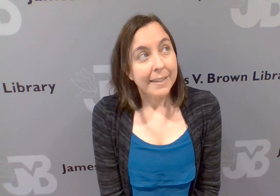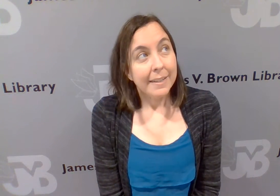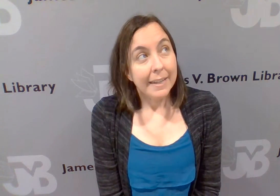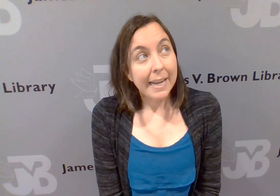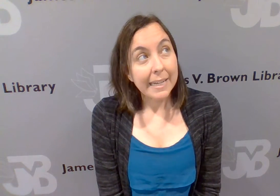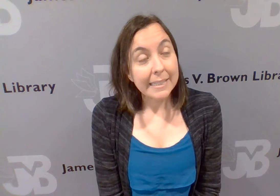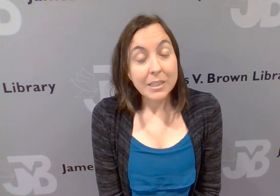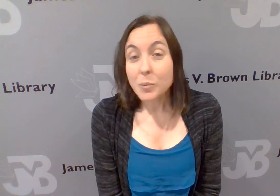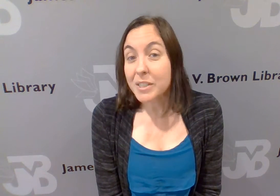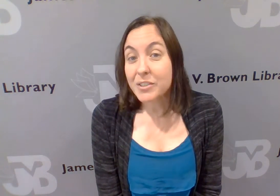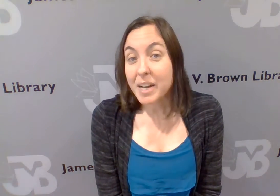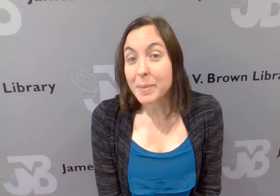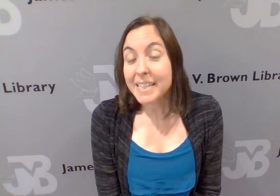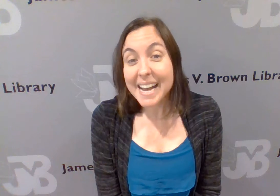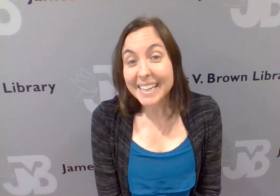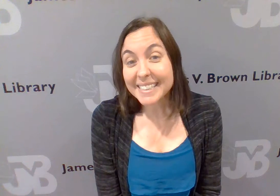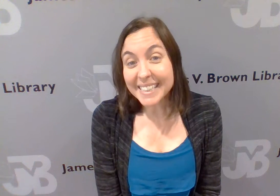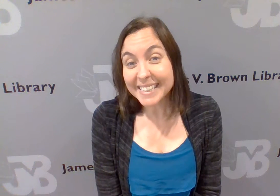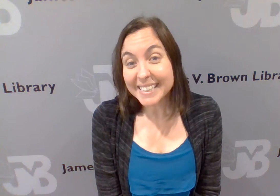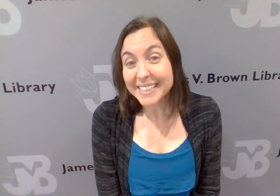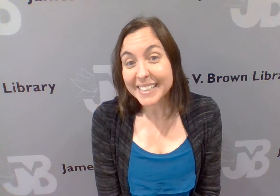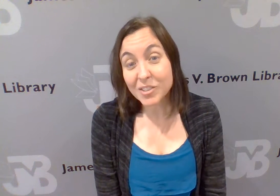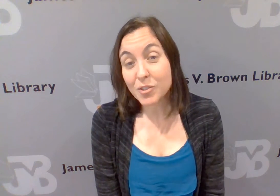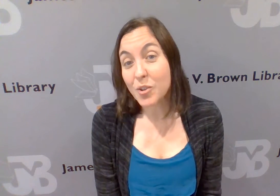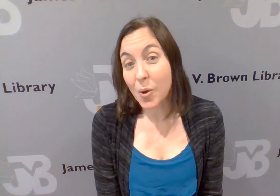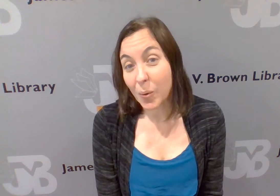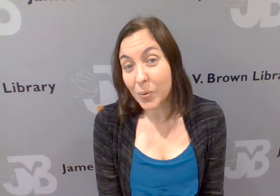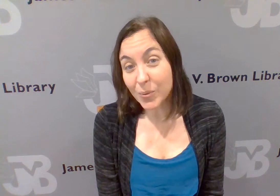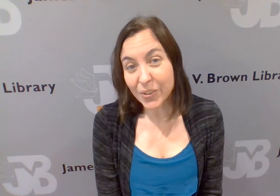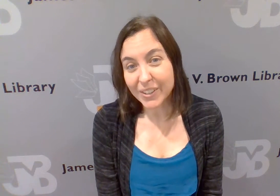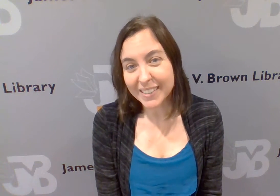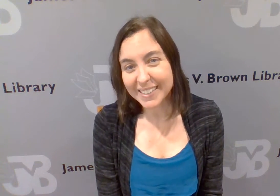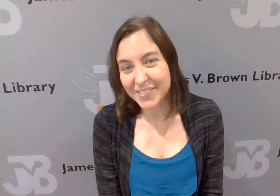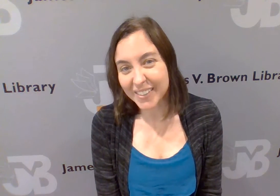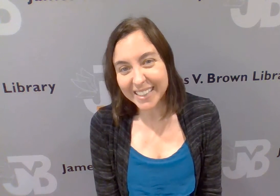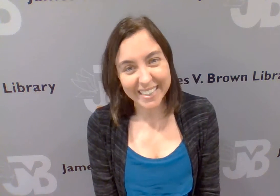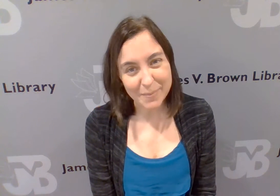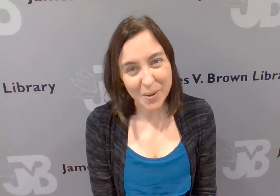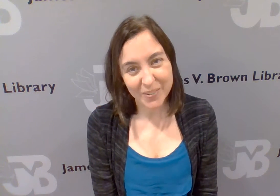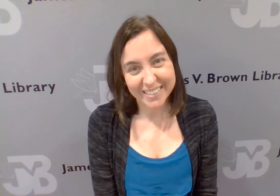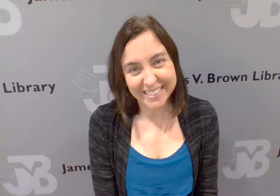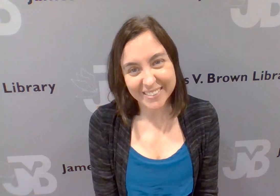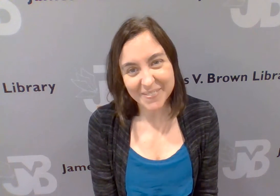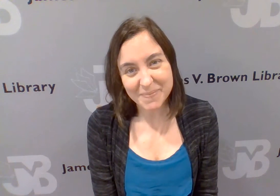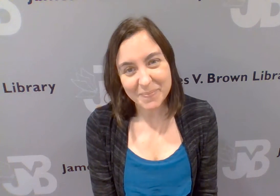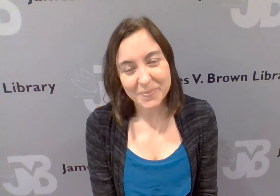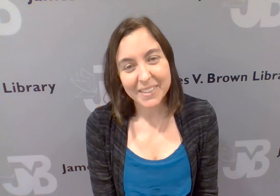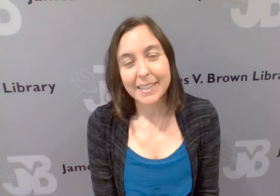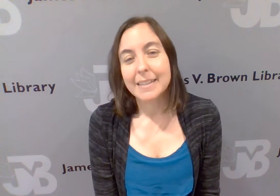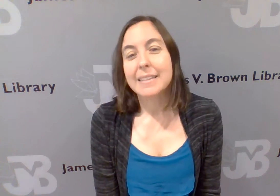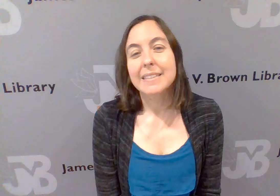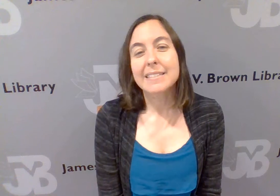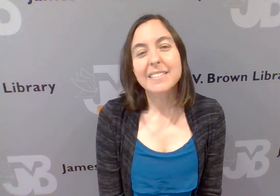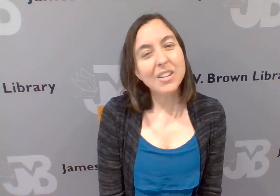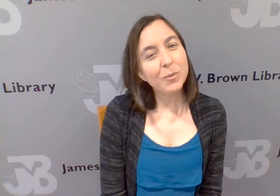And in the wintertime again, it snows. That's the fun thing about winter. The snow